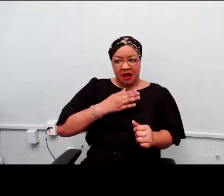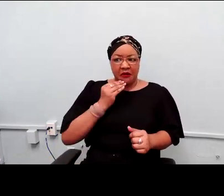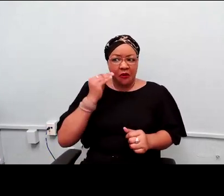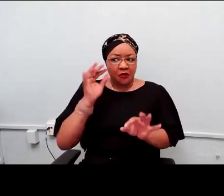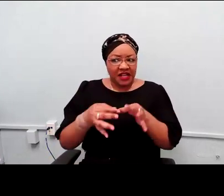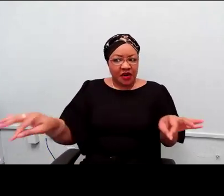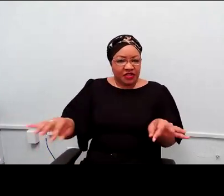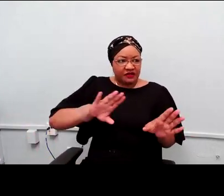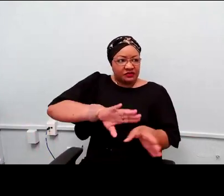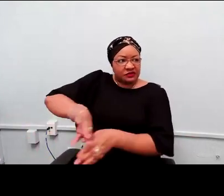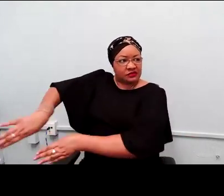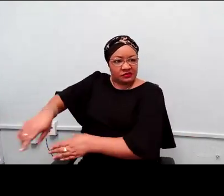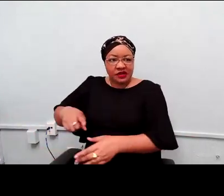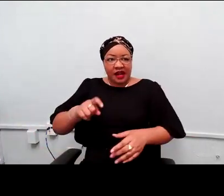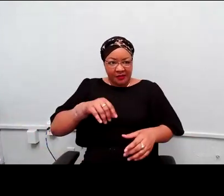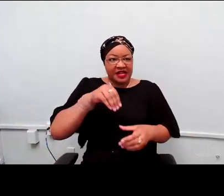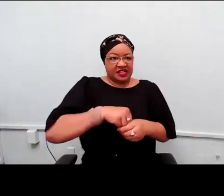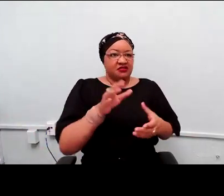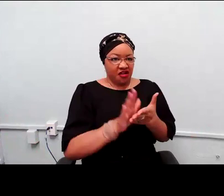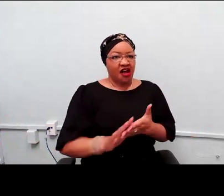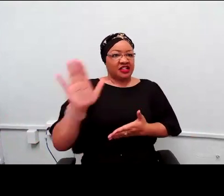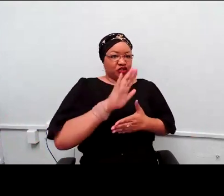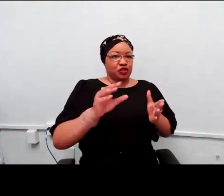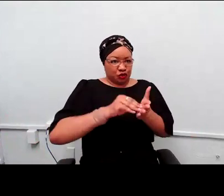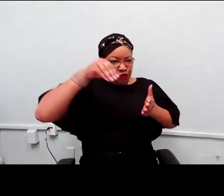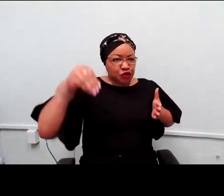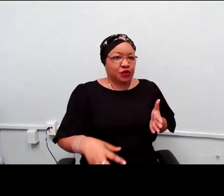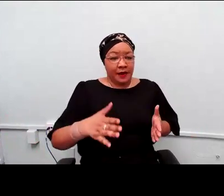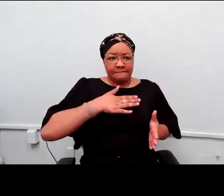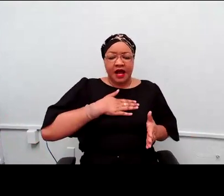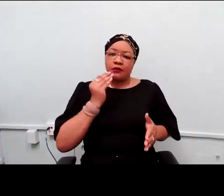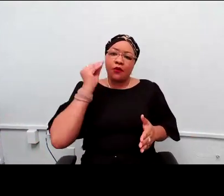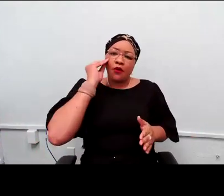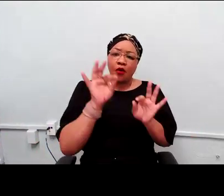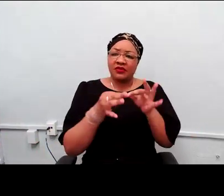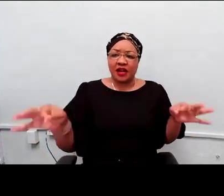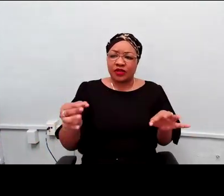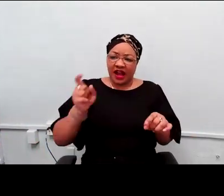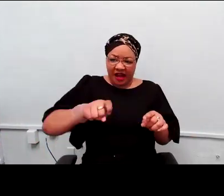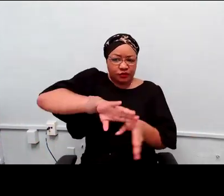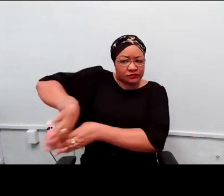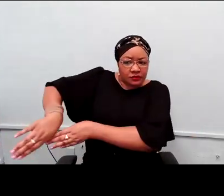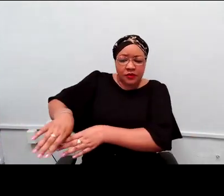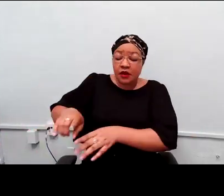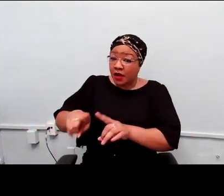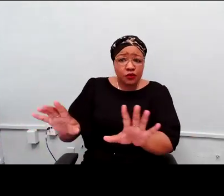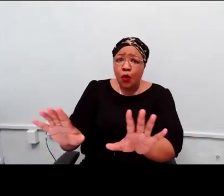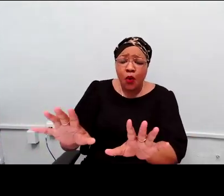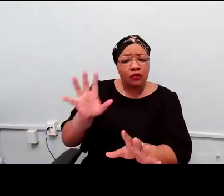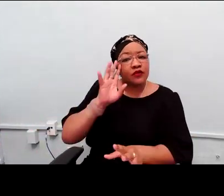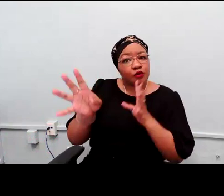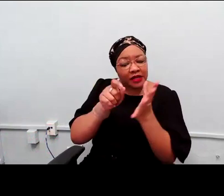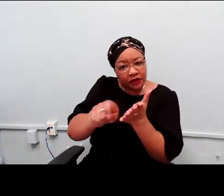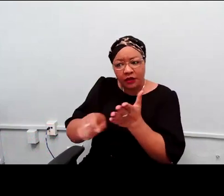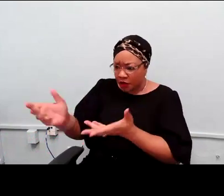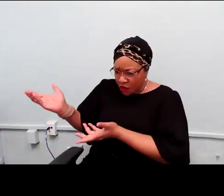my culture. I got to come here and be a college student. And, in creative writing, it's like, no, you have to bring that, bring it